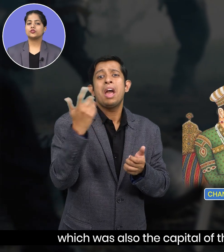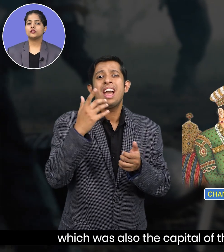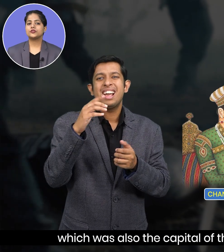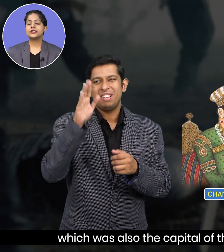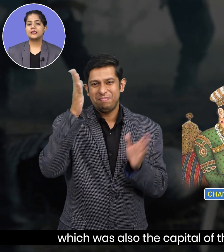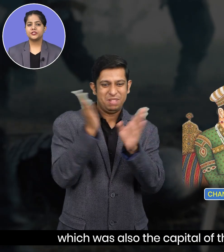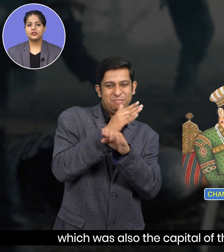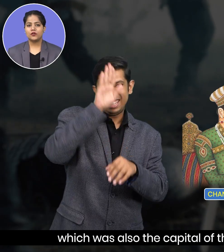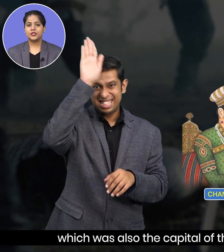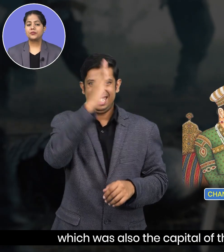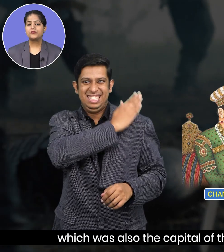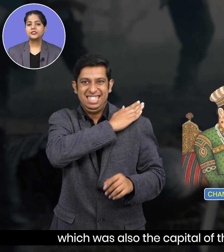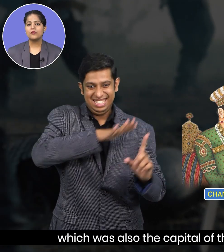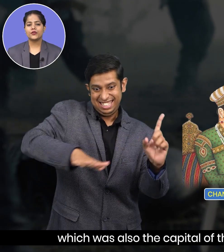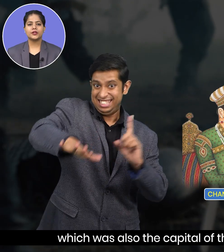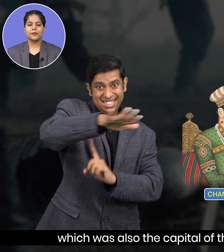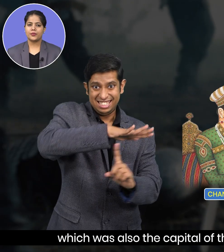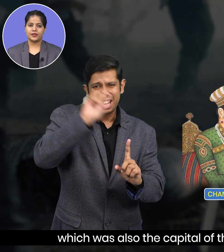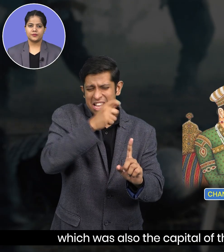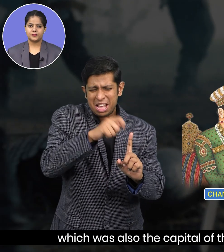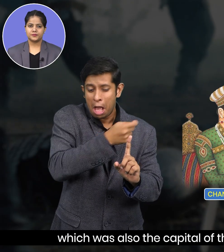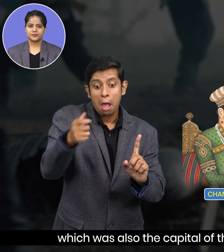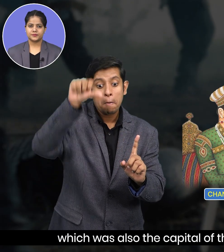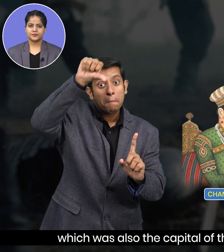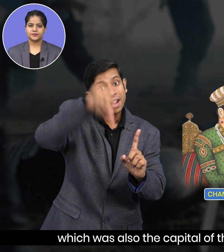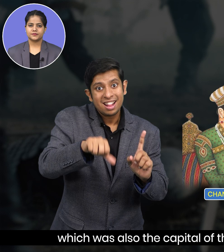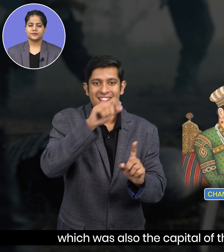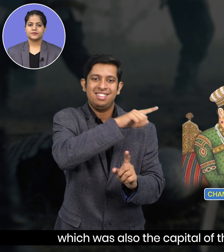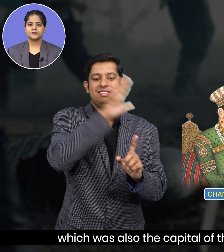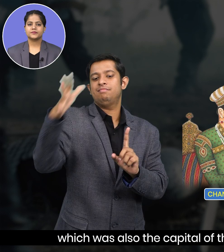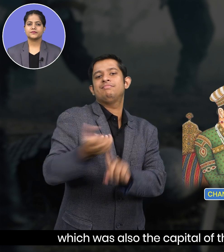which was also the capital of the previous Mauryan Empire.